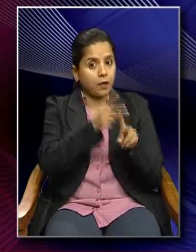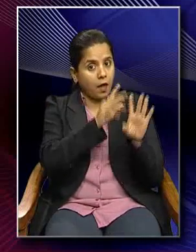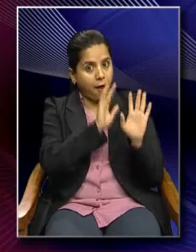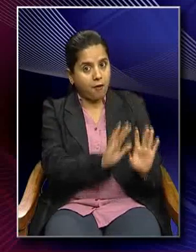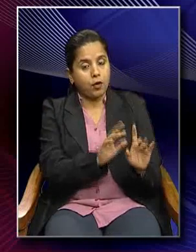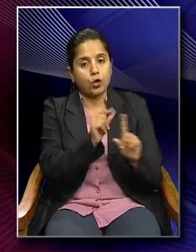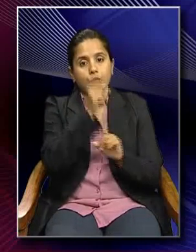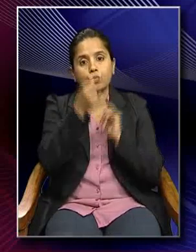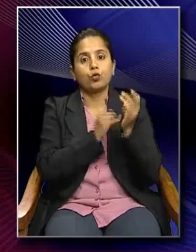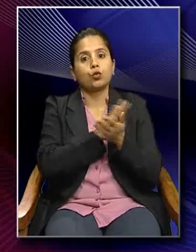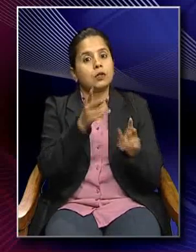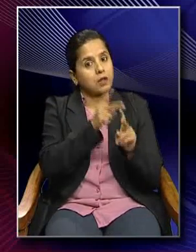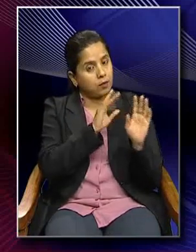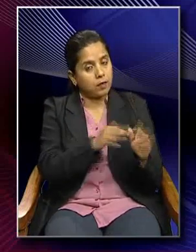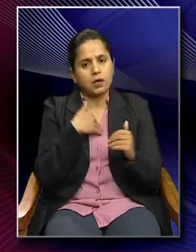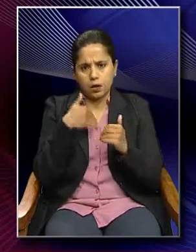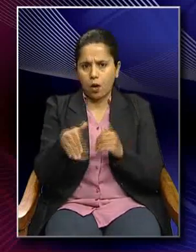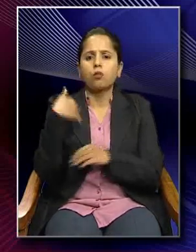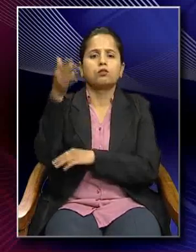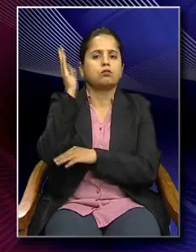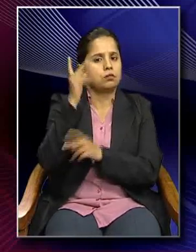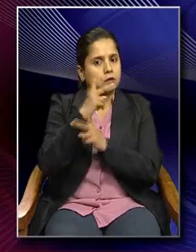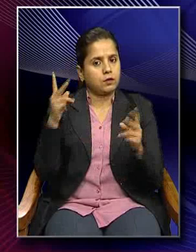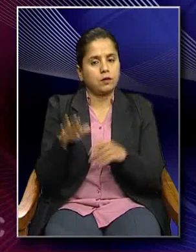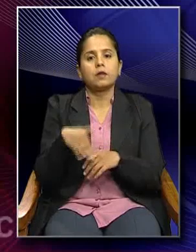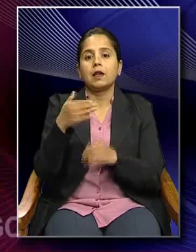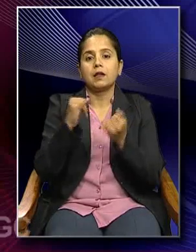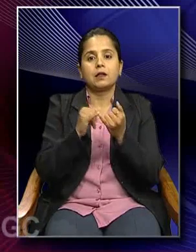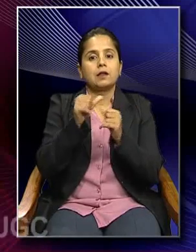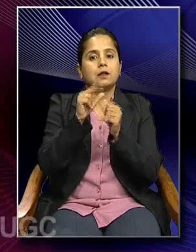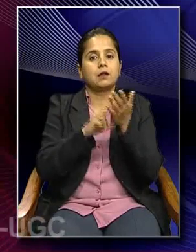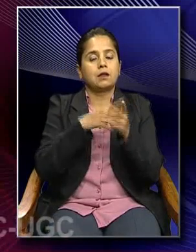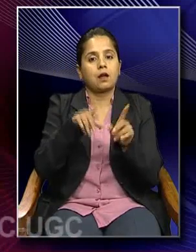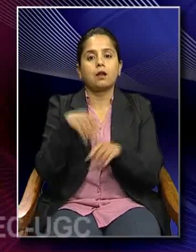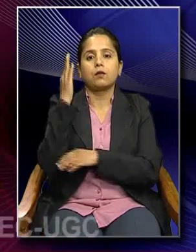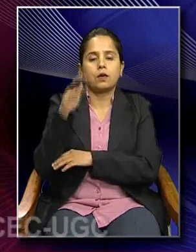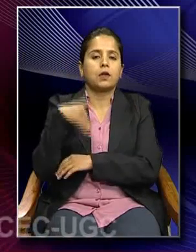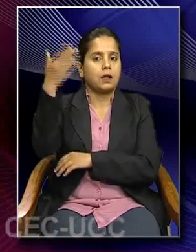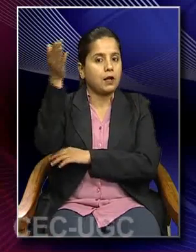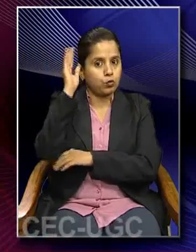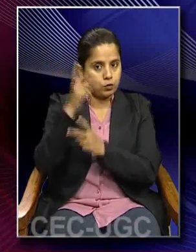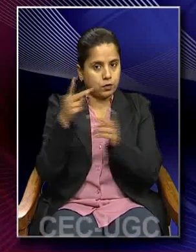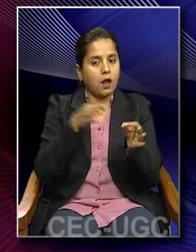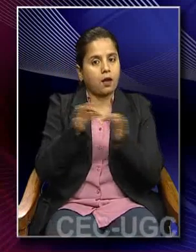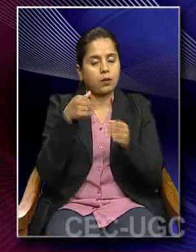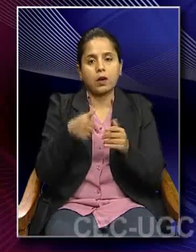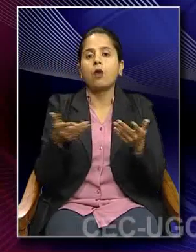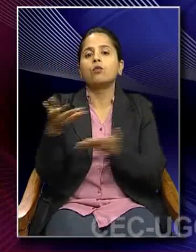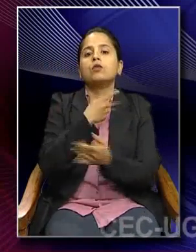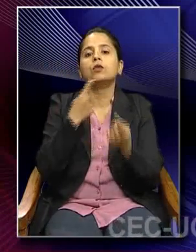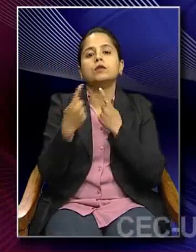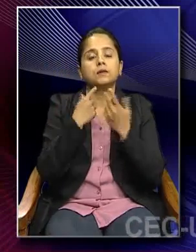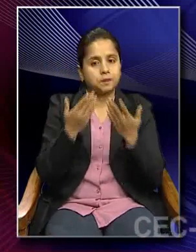of Purush? We will continue our lecture on Sankhya philosophy in our next lecture, where we will discuss